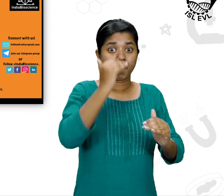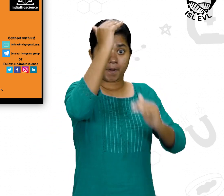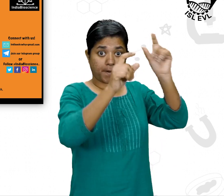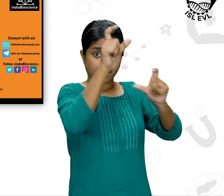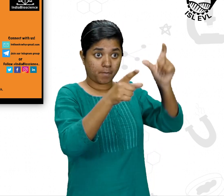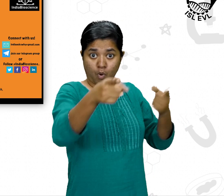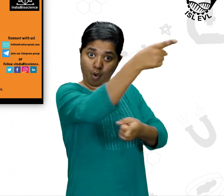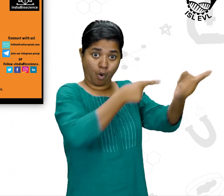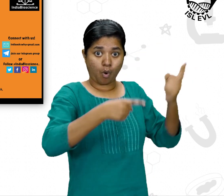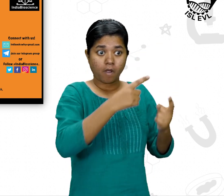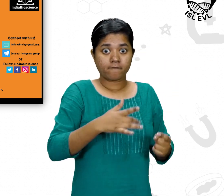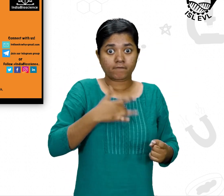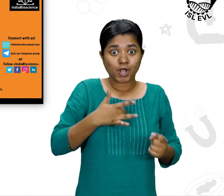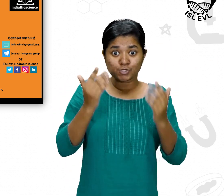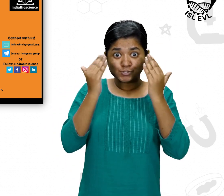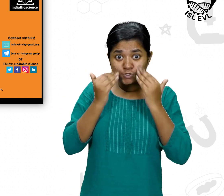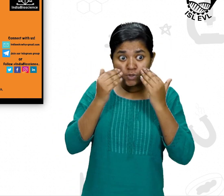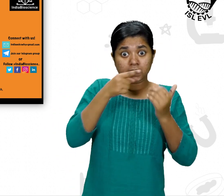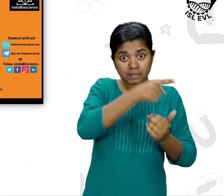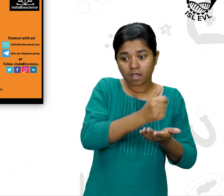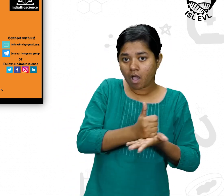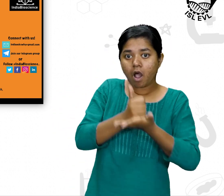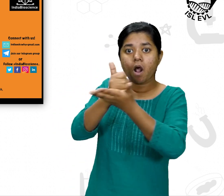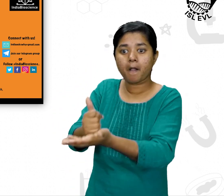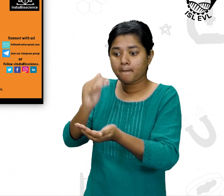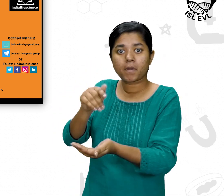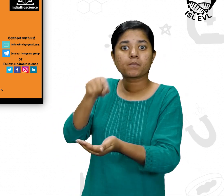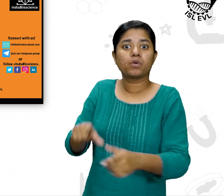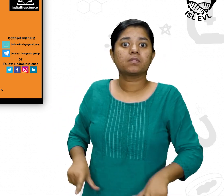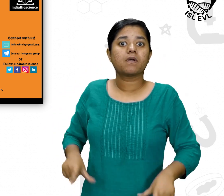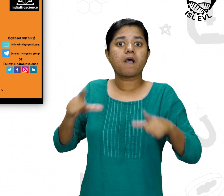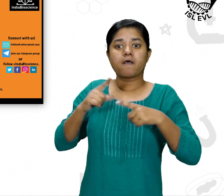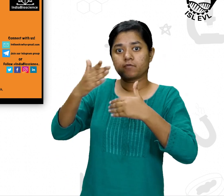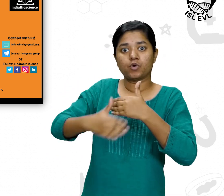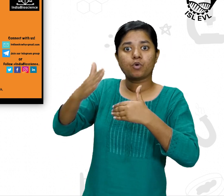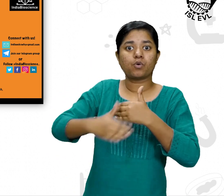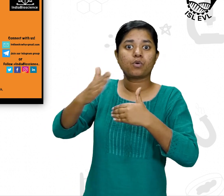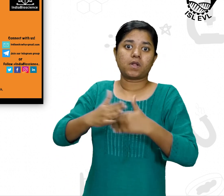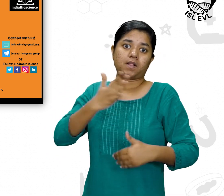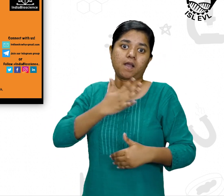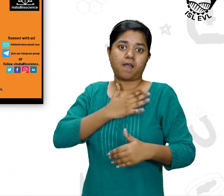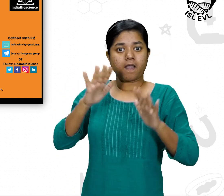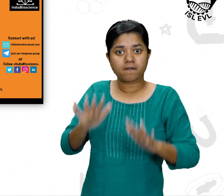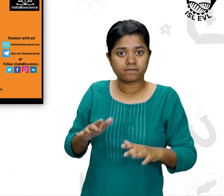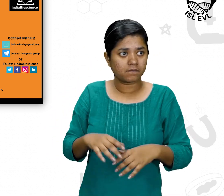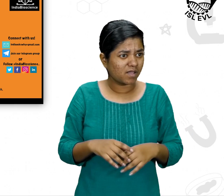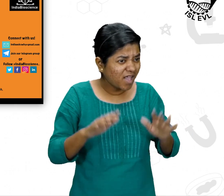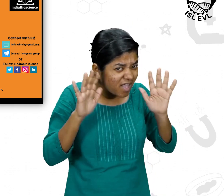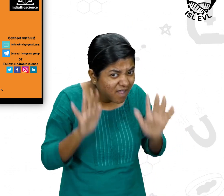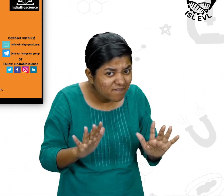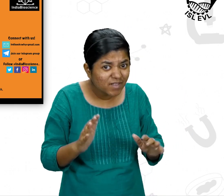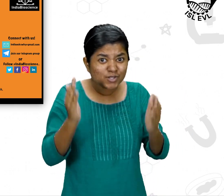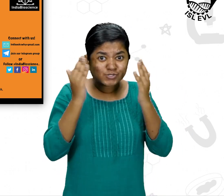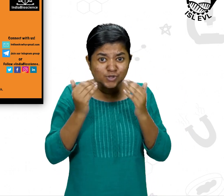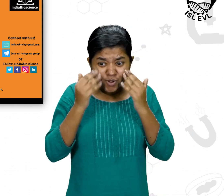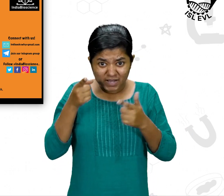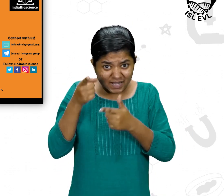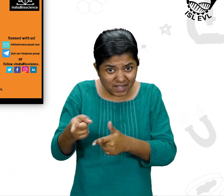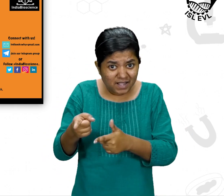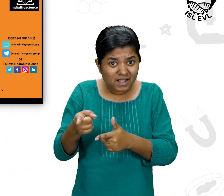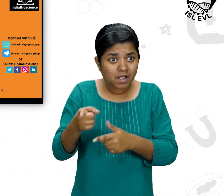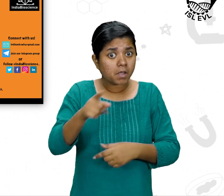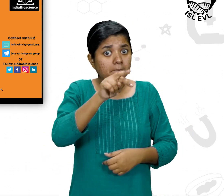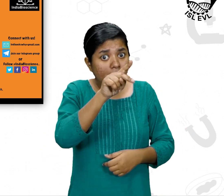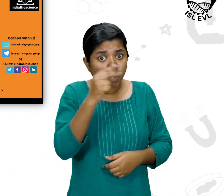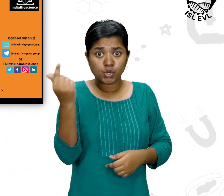longer. Wait, cuteness helps babies live longer? Yeah, when human babies